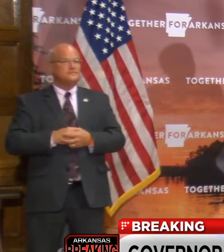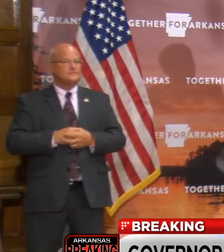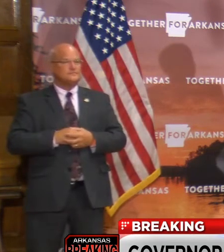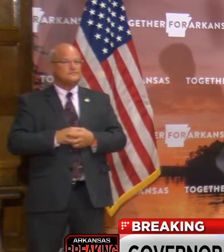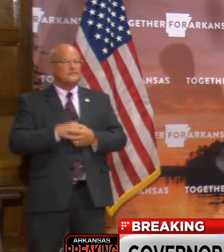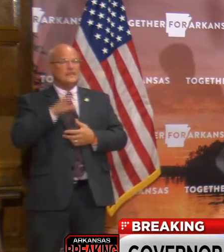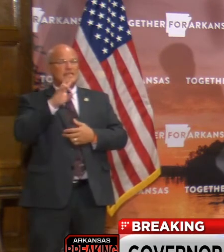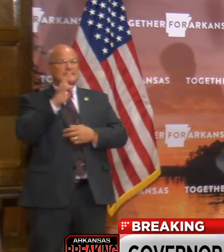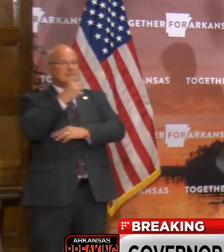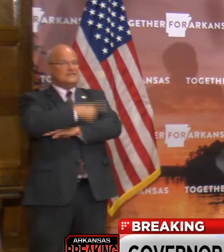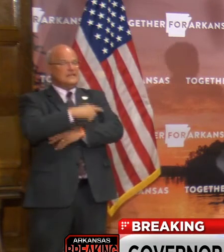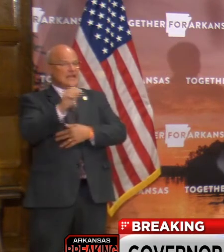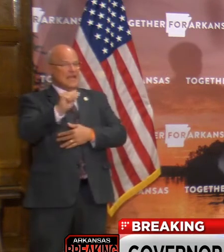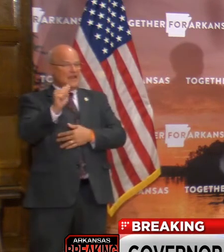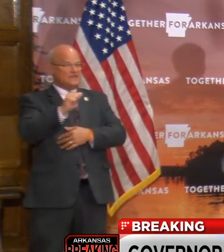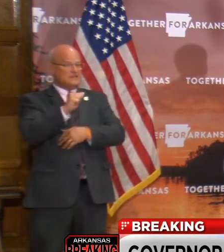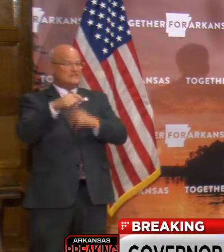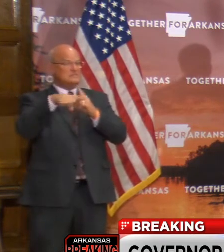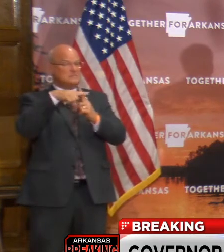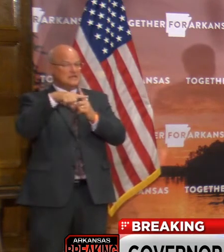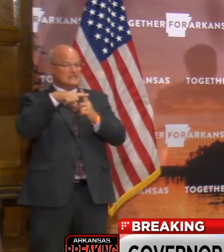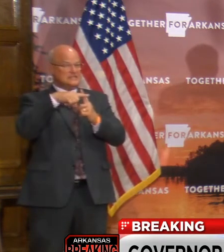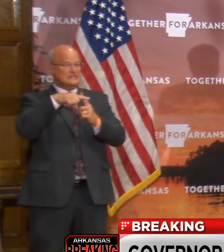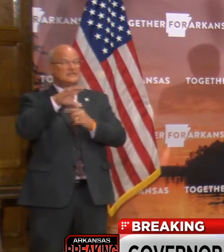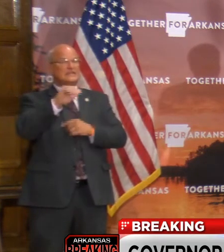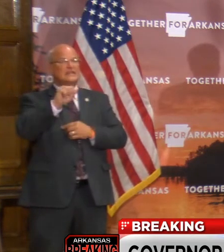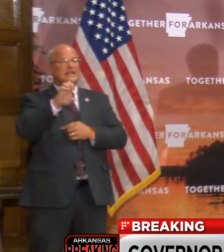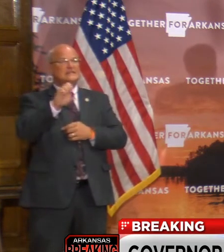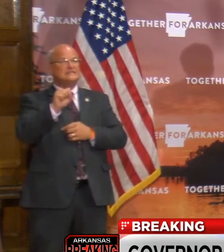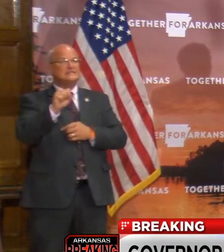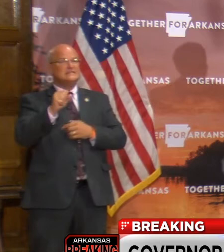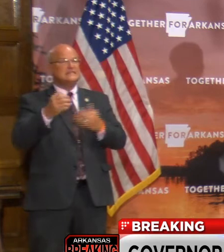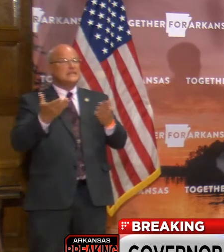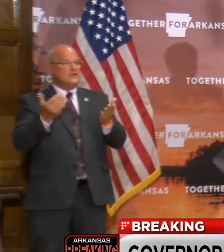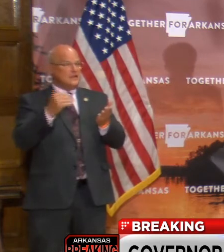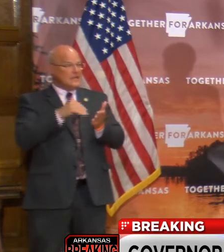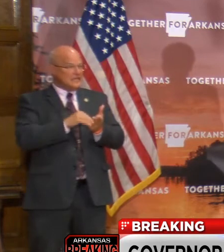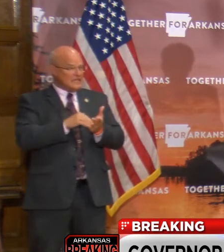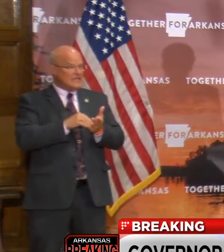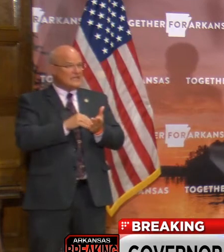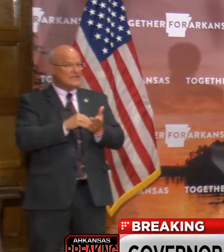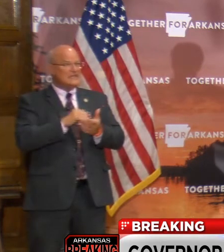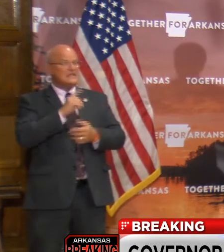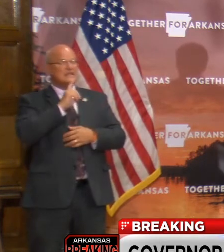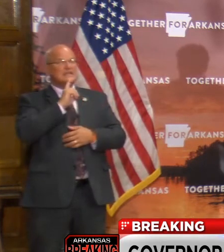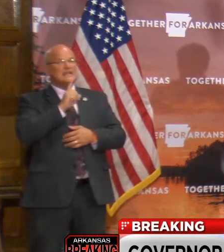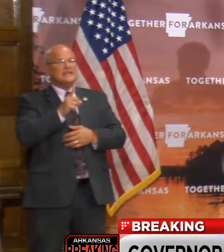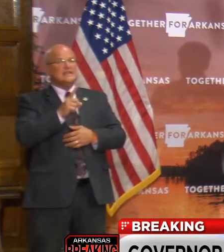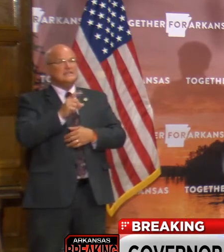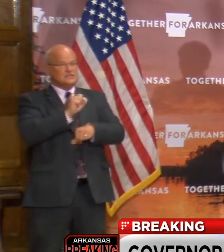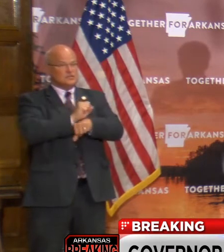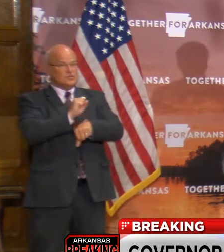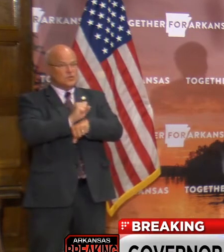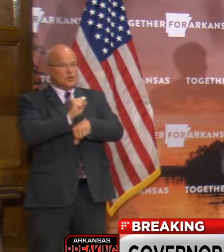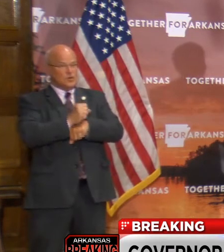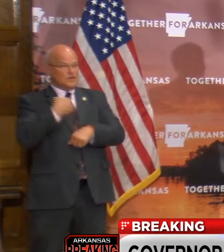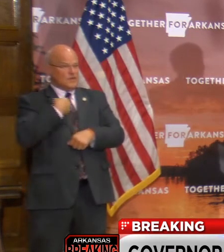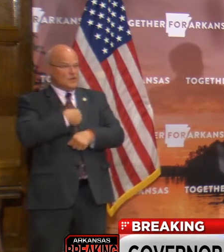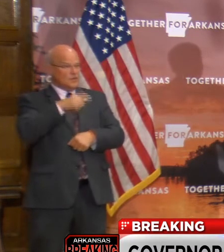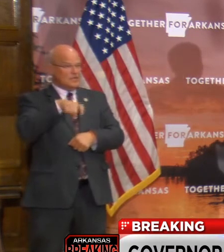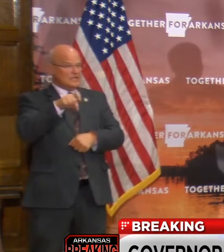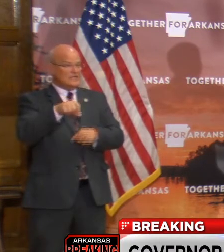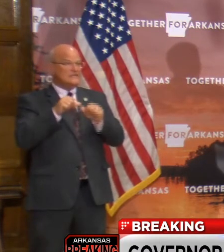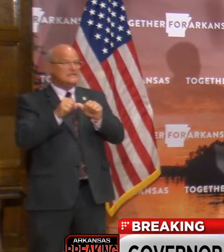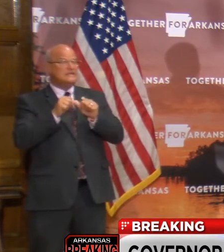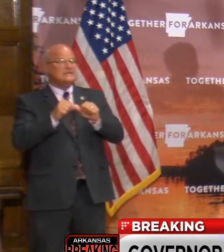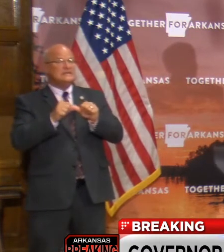the 7-day rolling average of positivity cases, here again is the work that we need to do is to